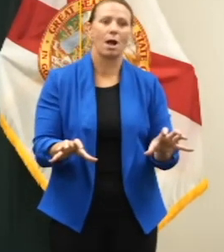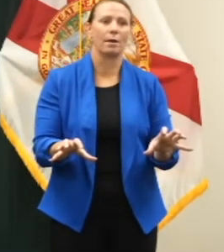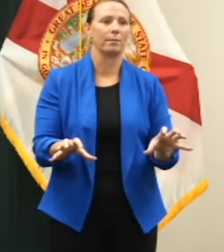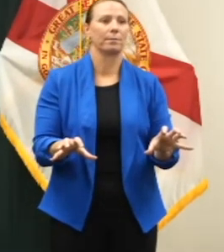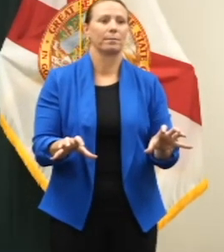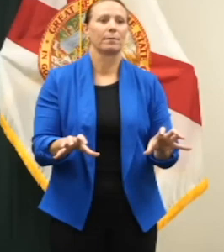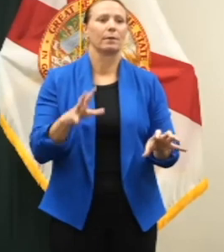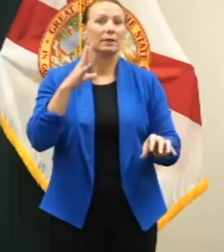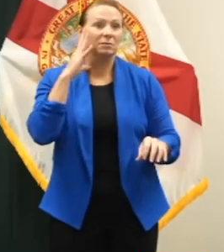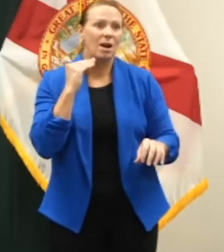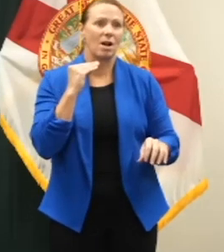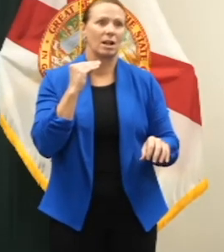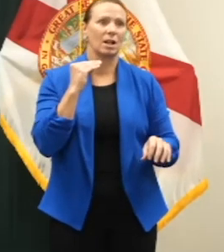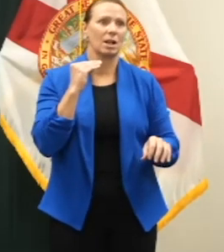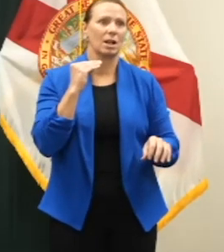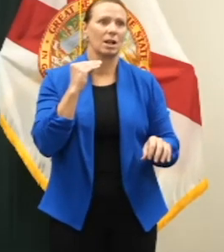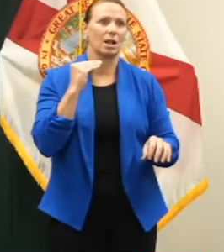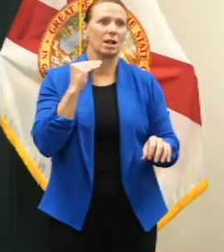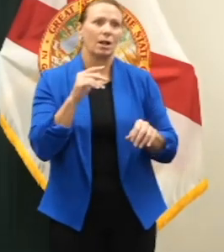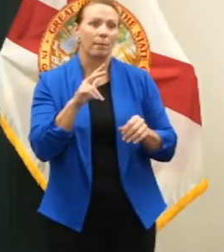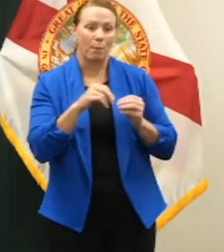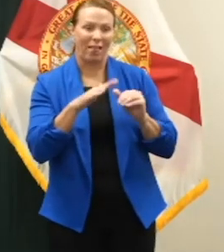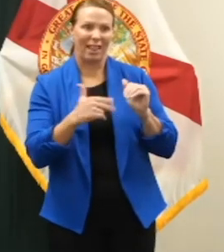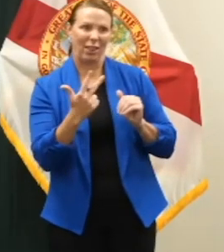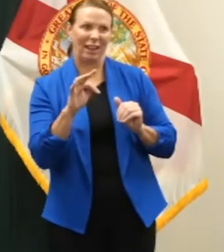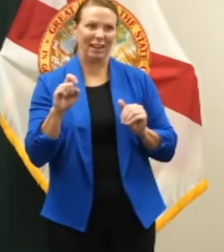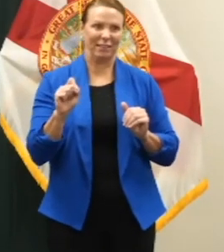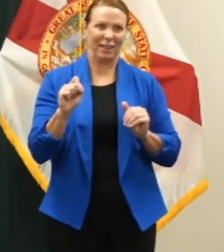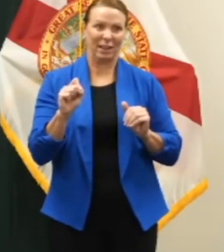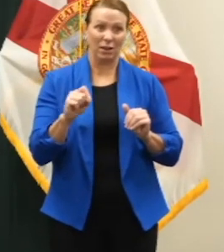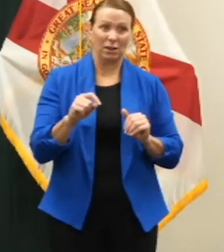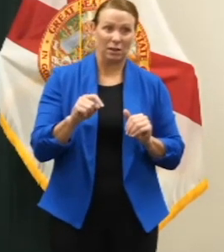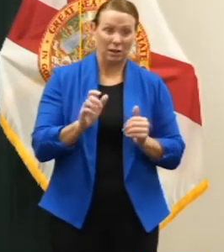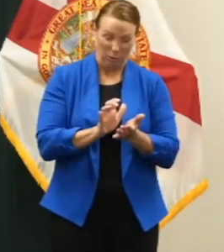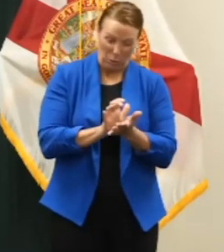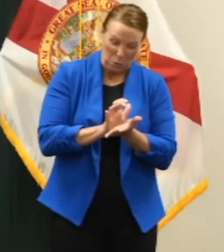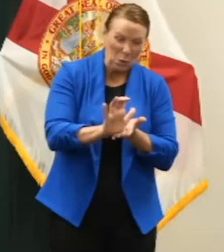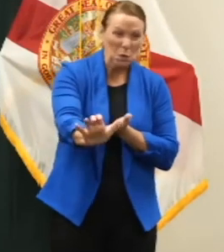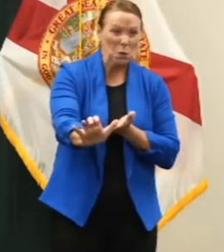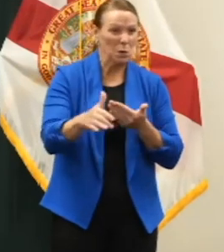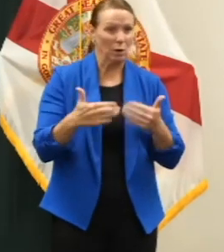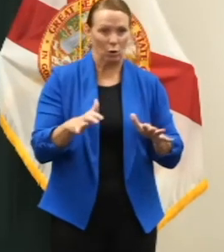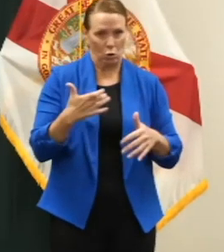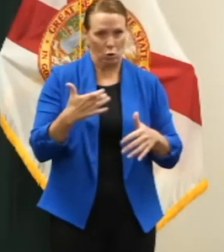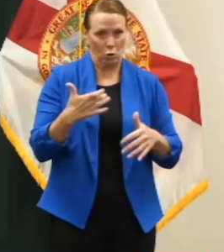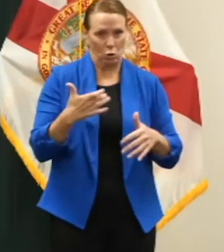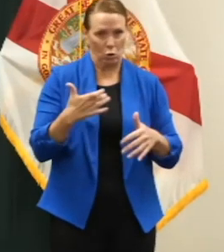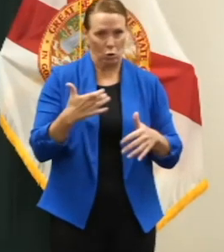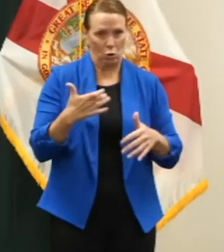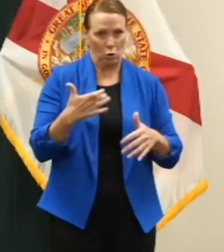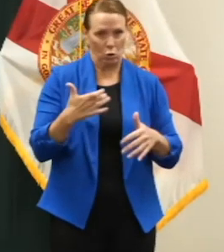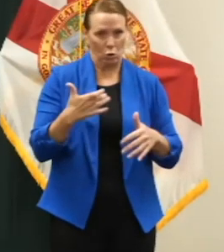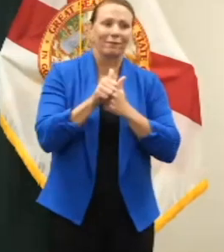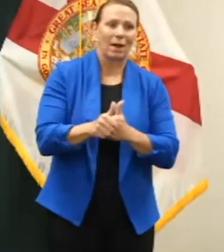of cubic yards of water inside your home. So again, please listen to John and his team and do what they ask you to do. We encourage